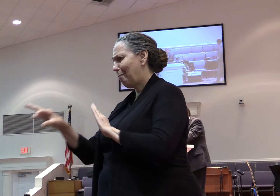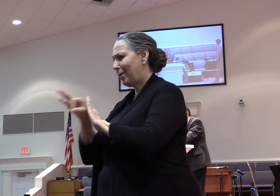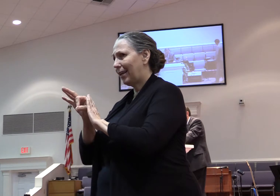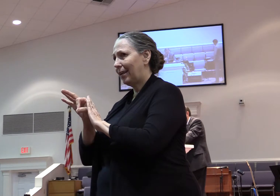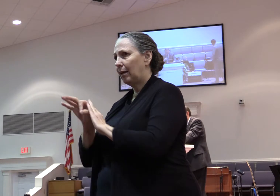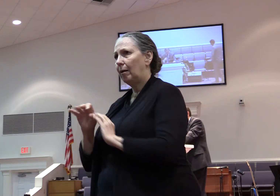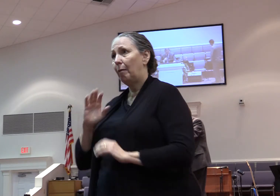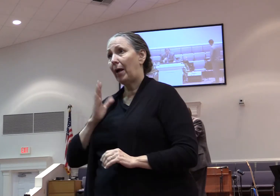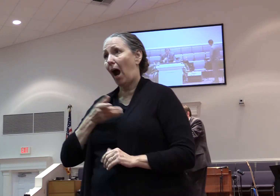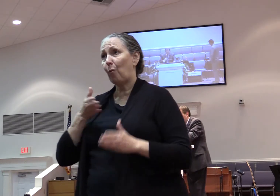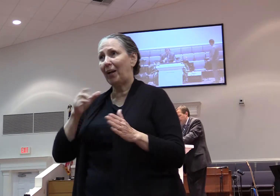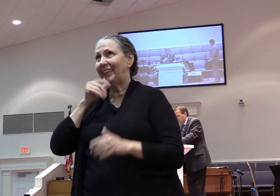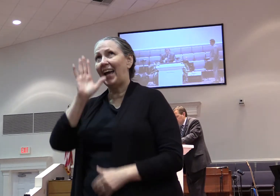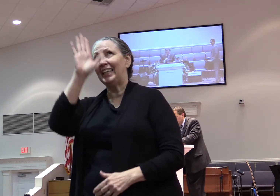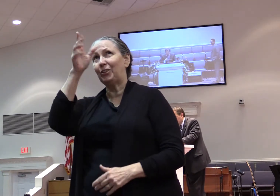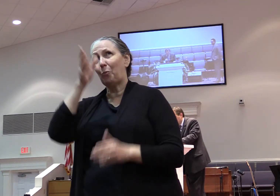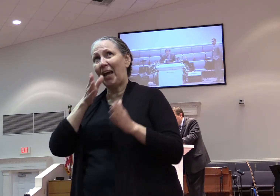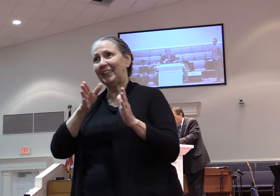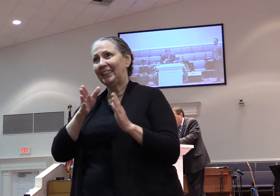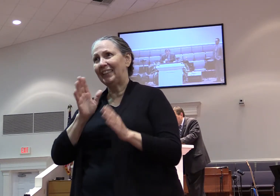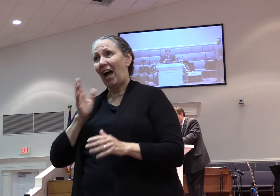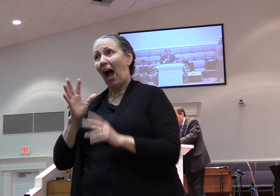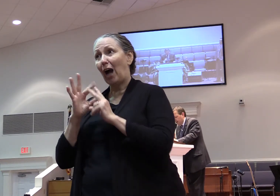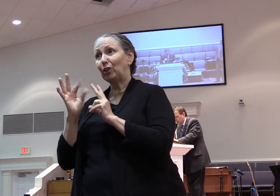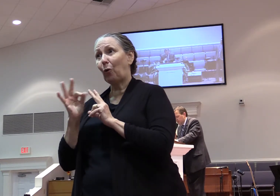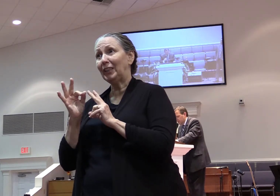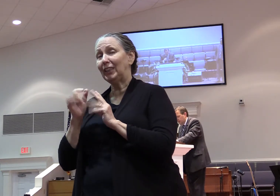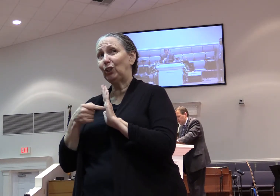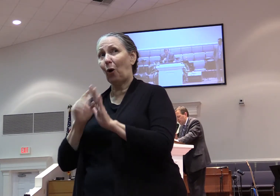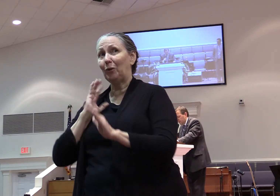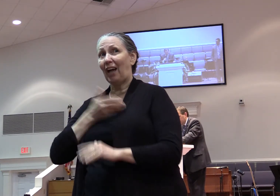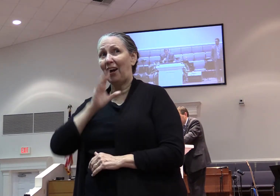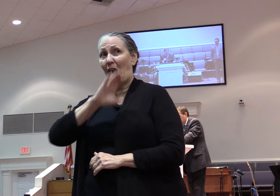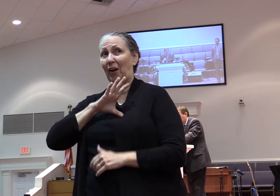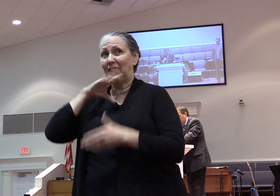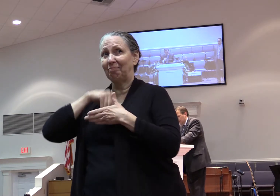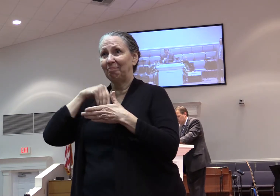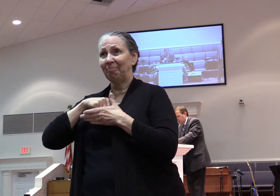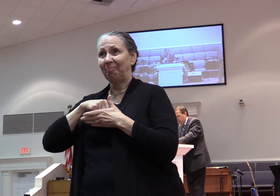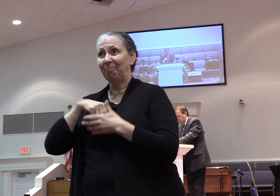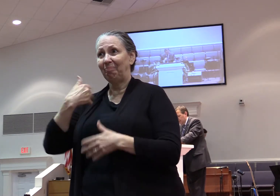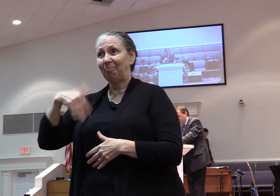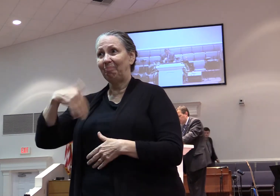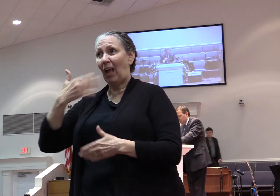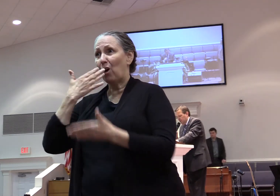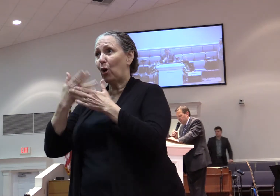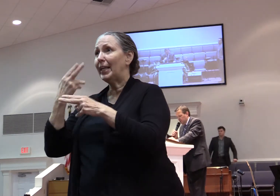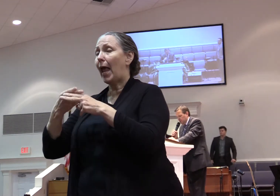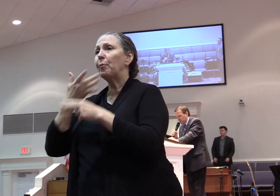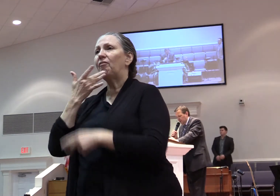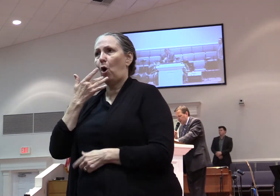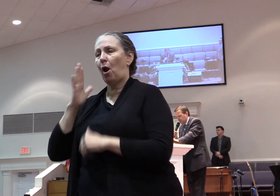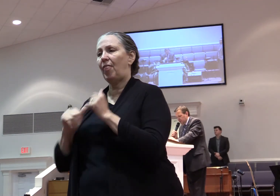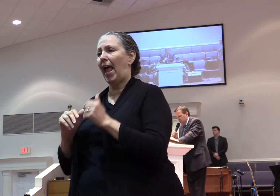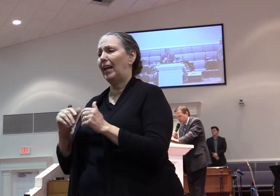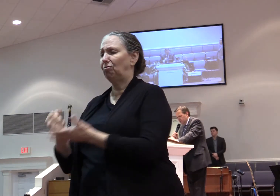our thoughts. What a man chooses proves a lot about his character and integrity. The Bible says a good name is rather to be chosen